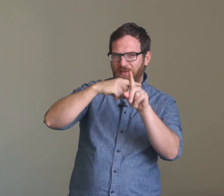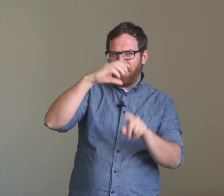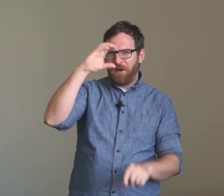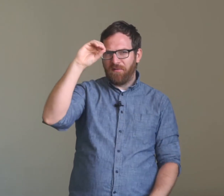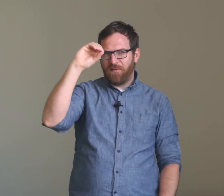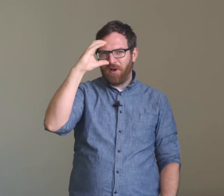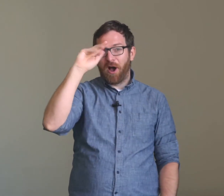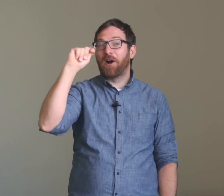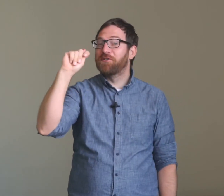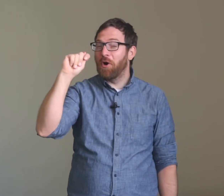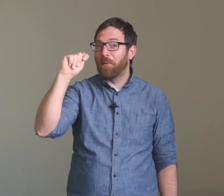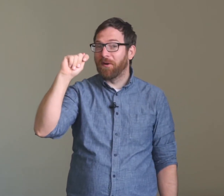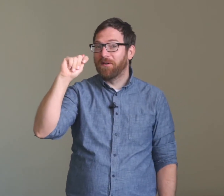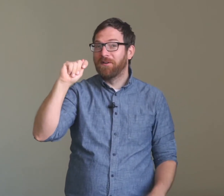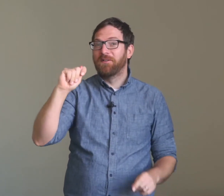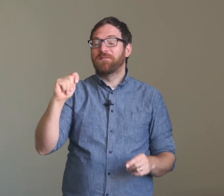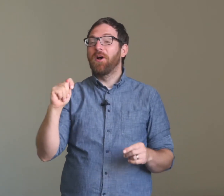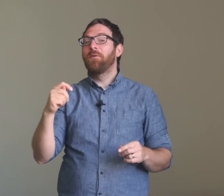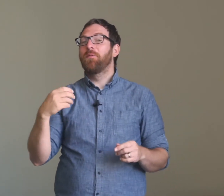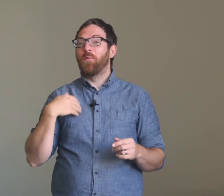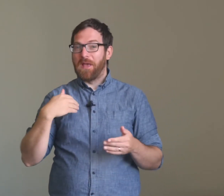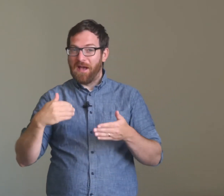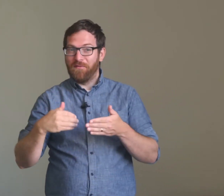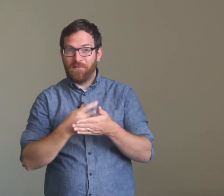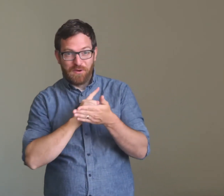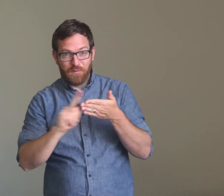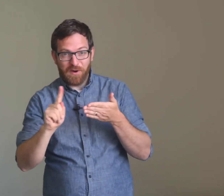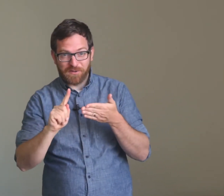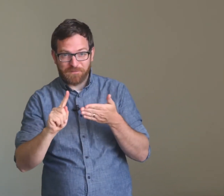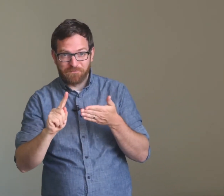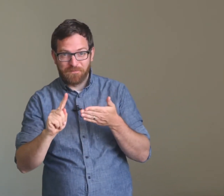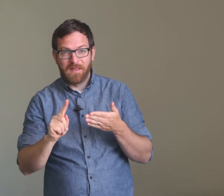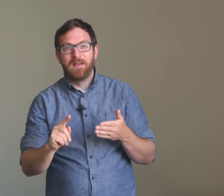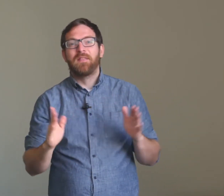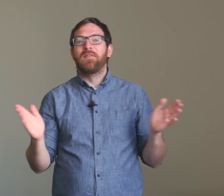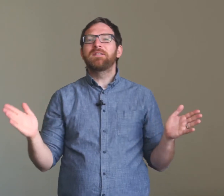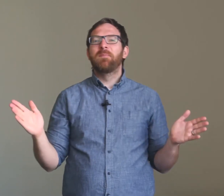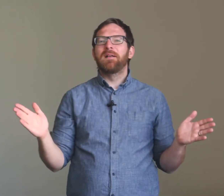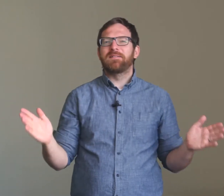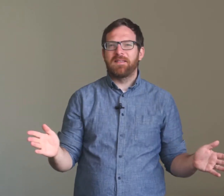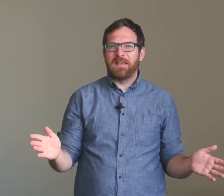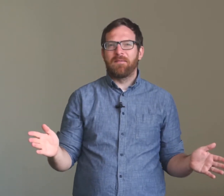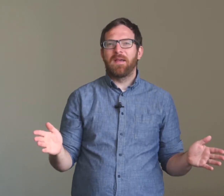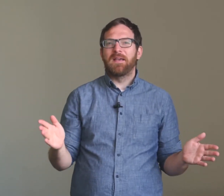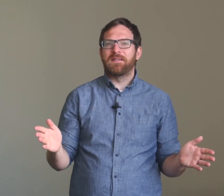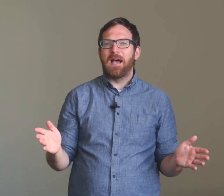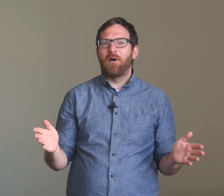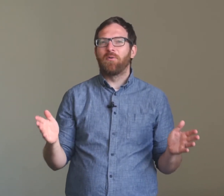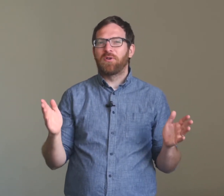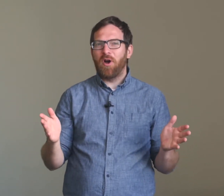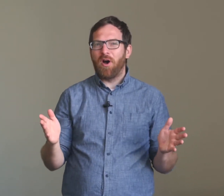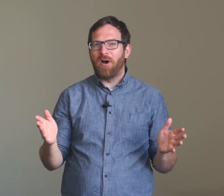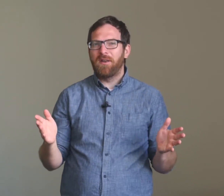of October so we have a new verse. This month's theme is how God